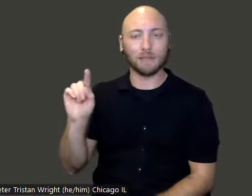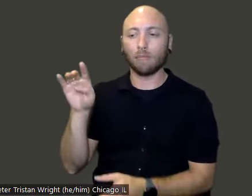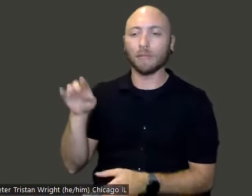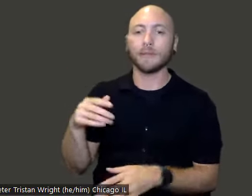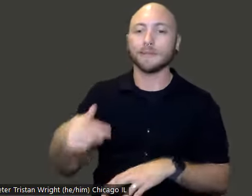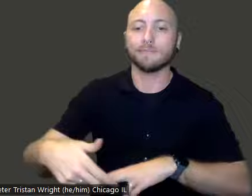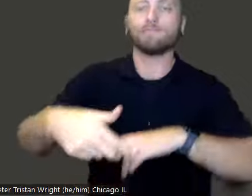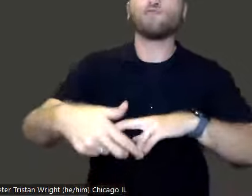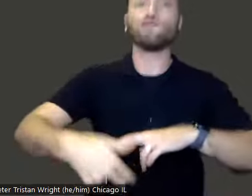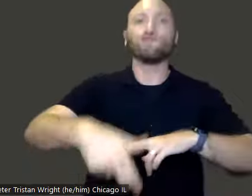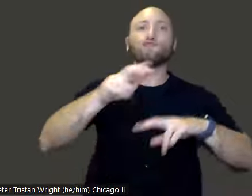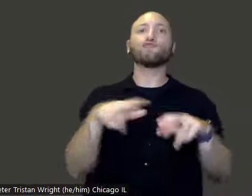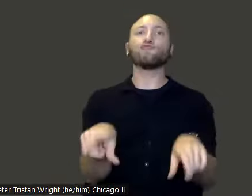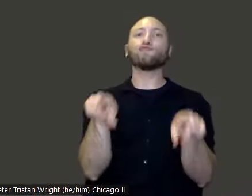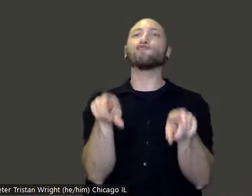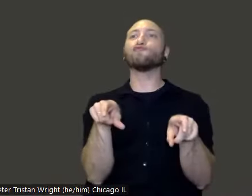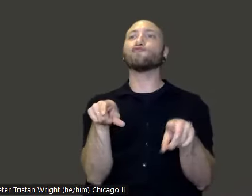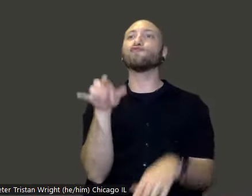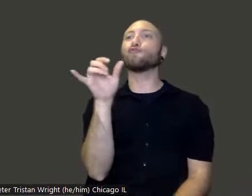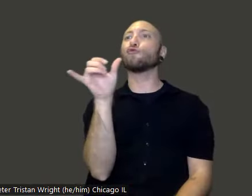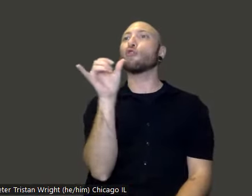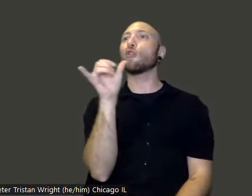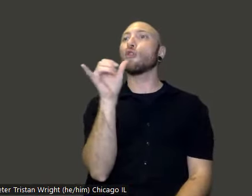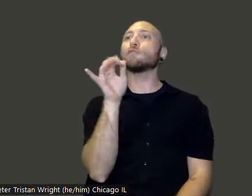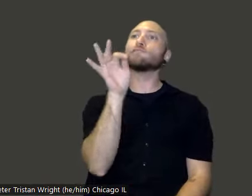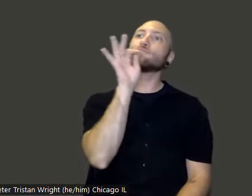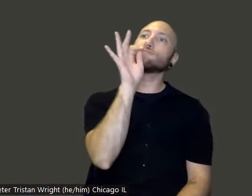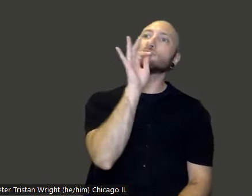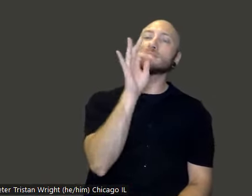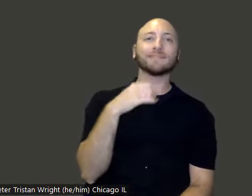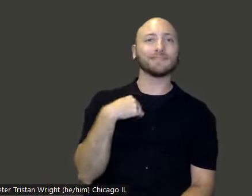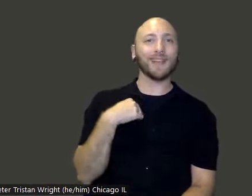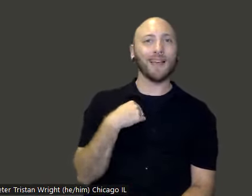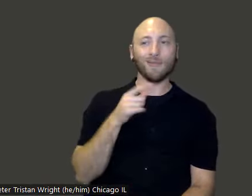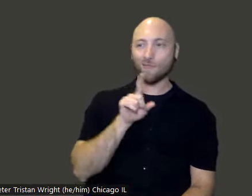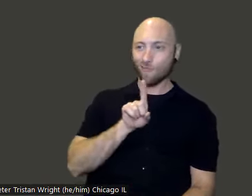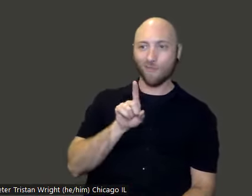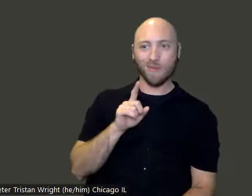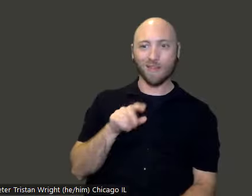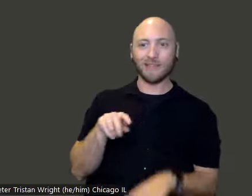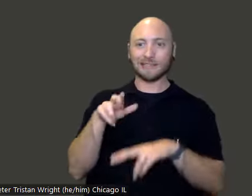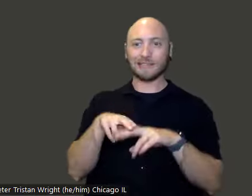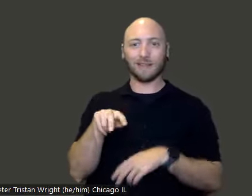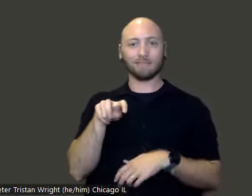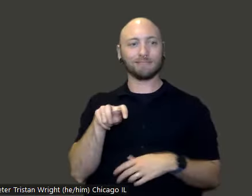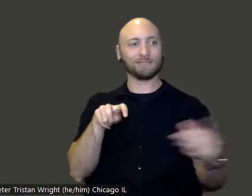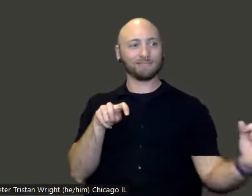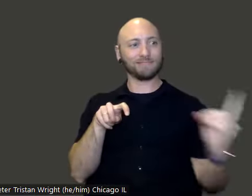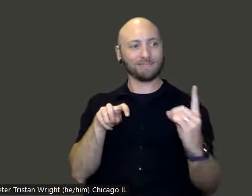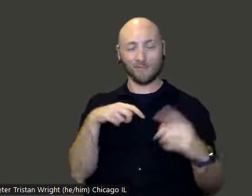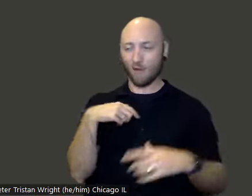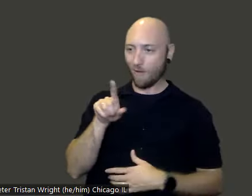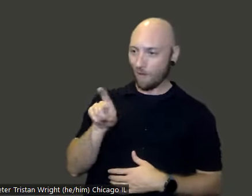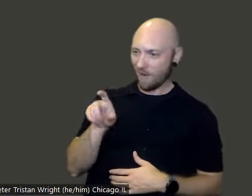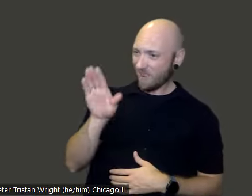like outside. And I went up to him and I asked him for some, and he of course